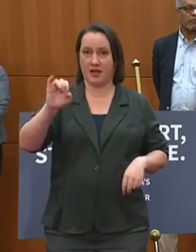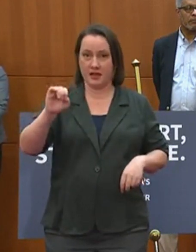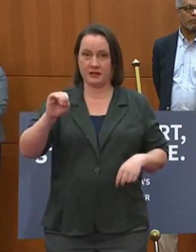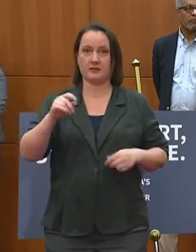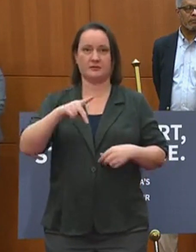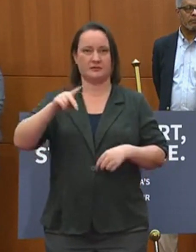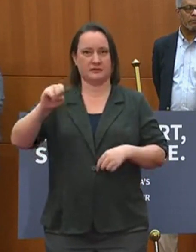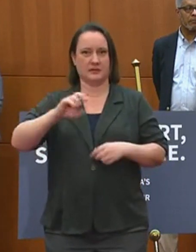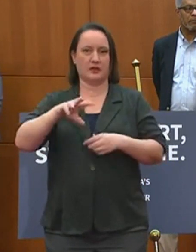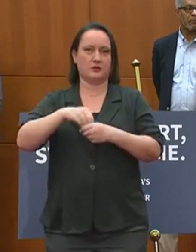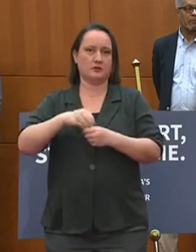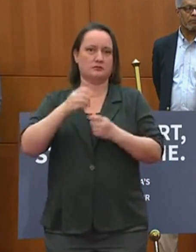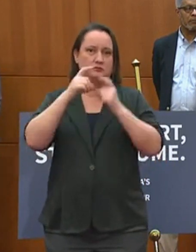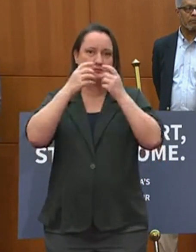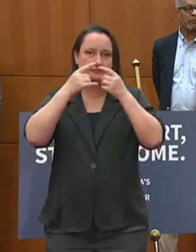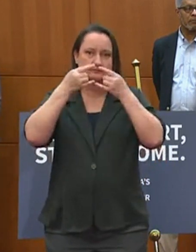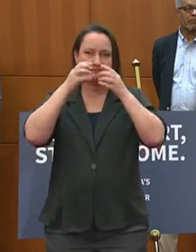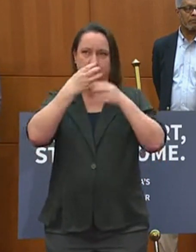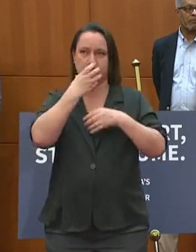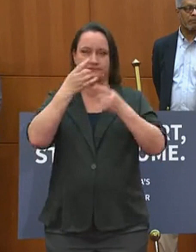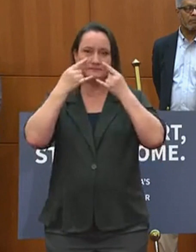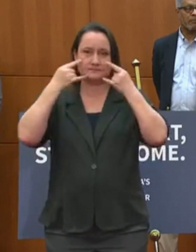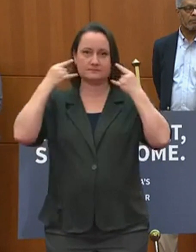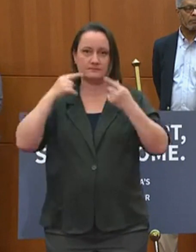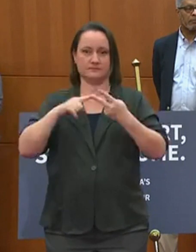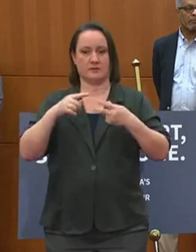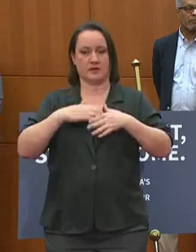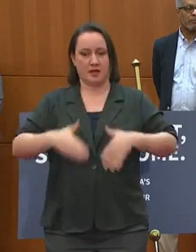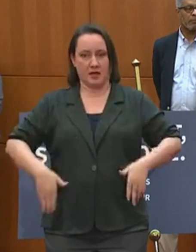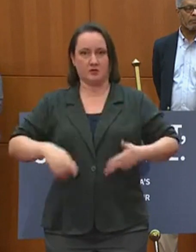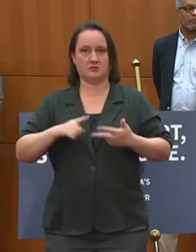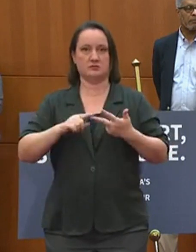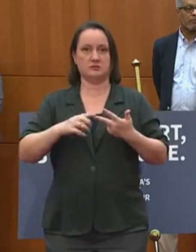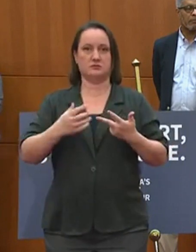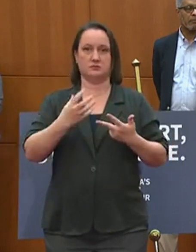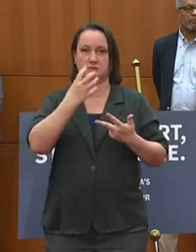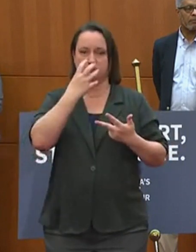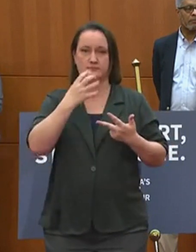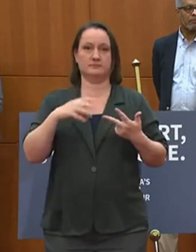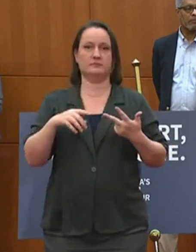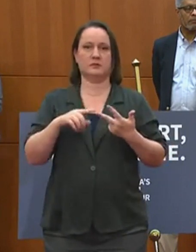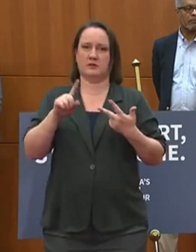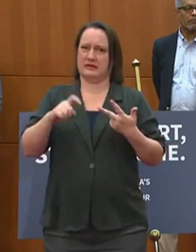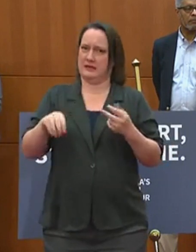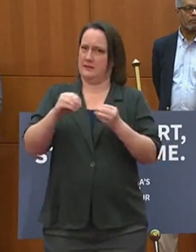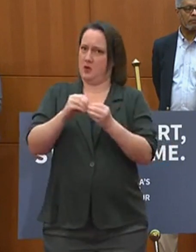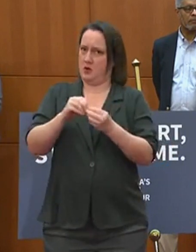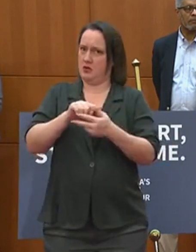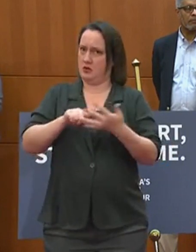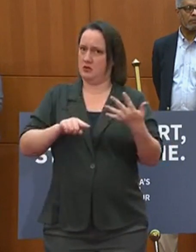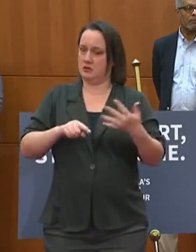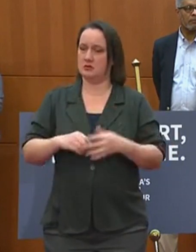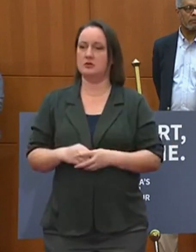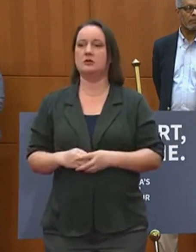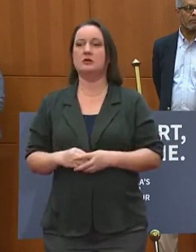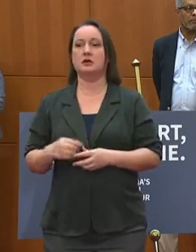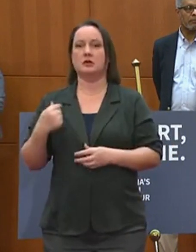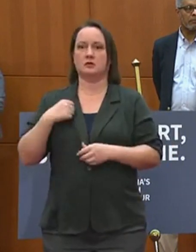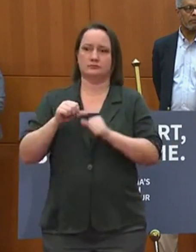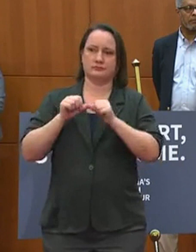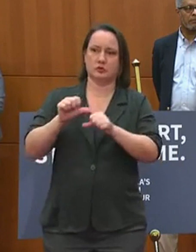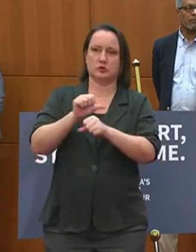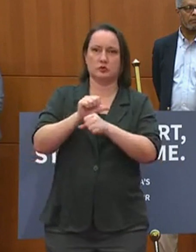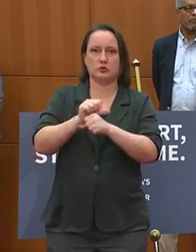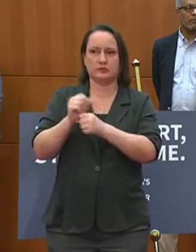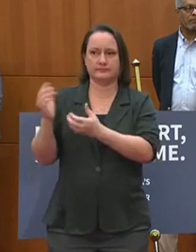face shields, gowns, and masks, but we need more. We continue to work all available options for